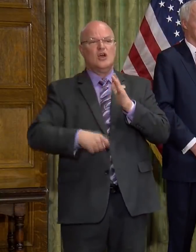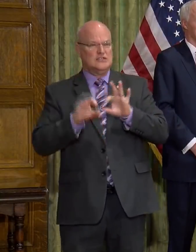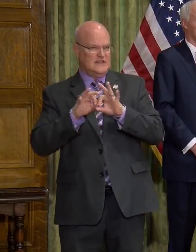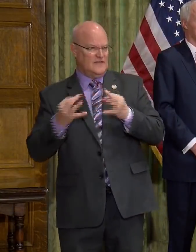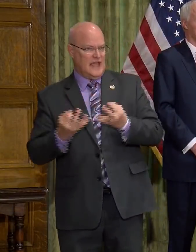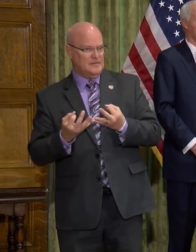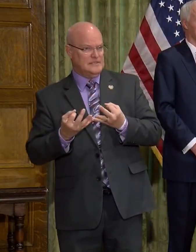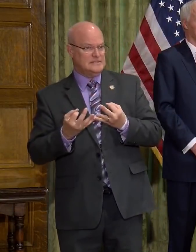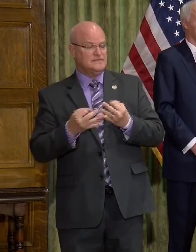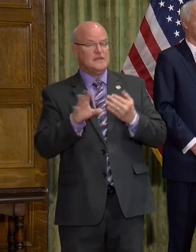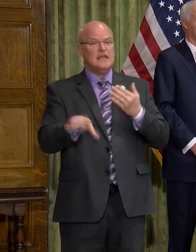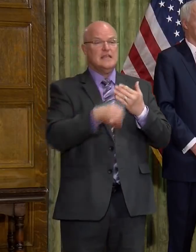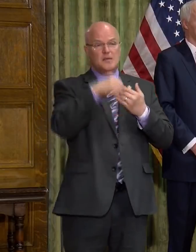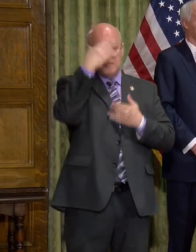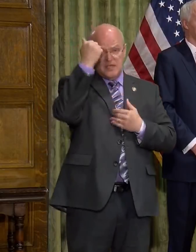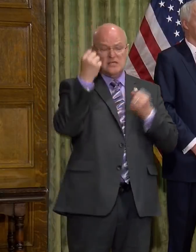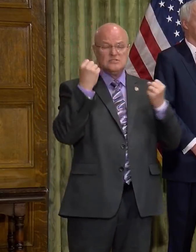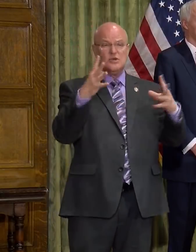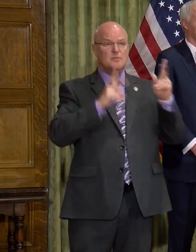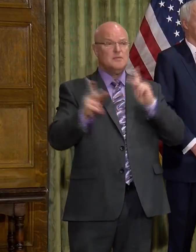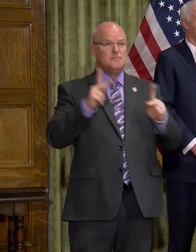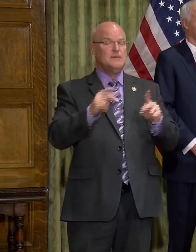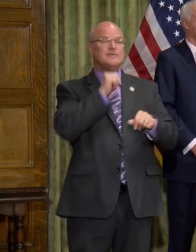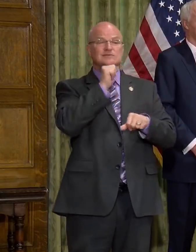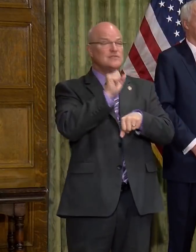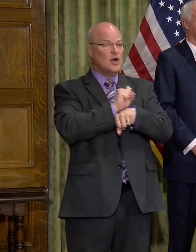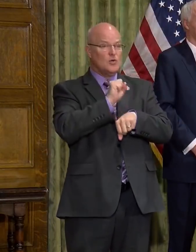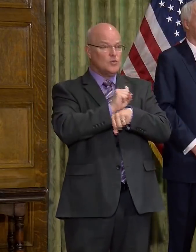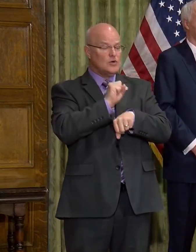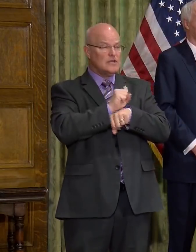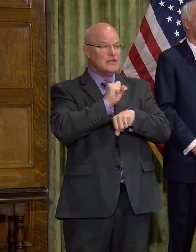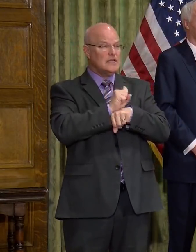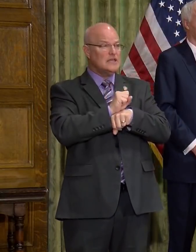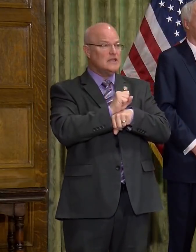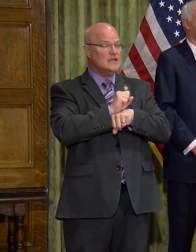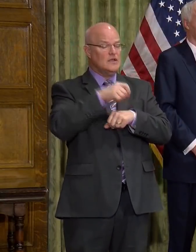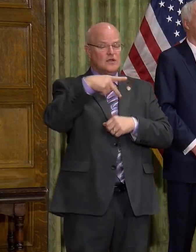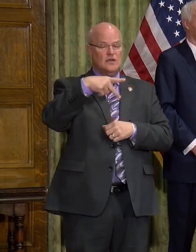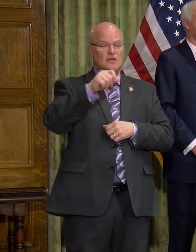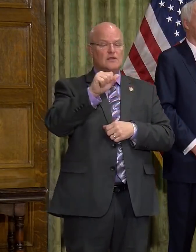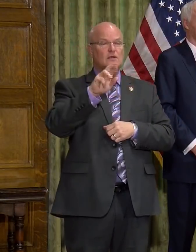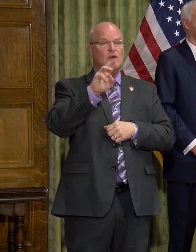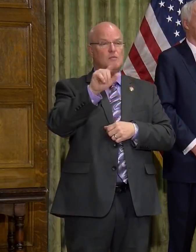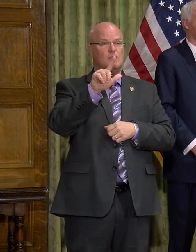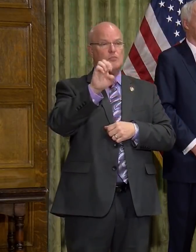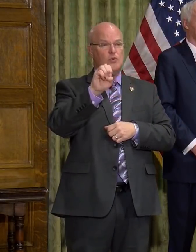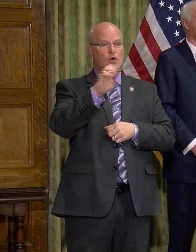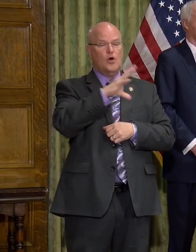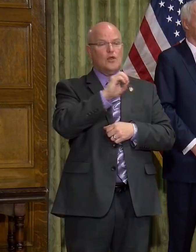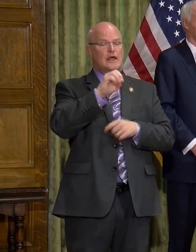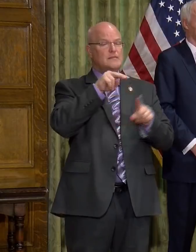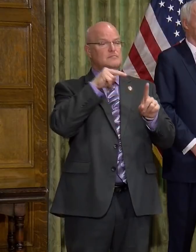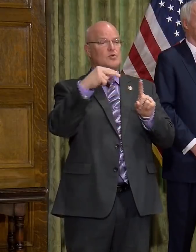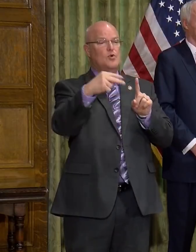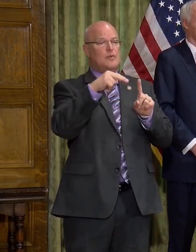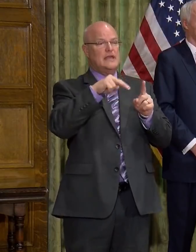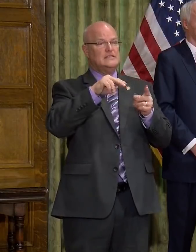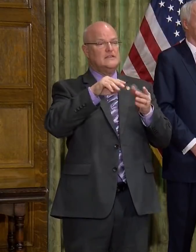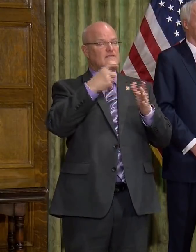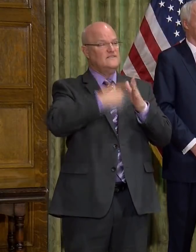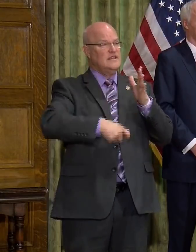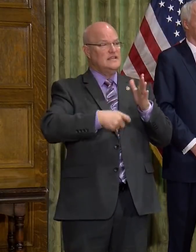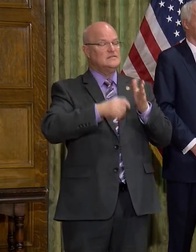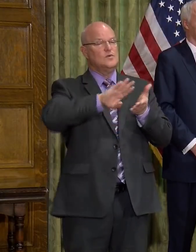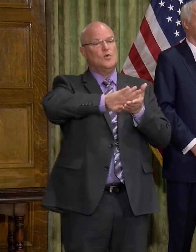families. In addition, because so many people are out of work, parole and probation fees were waived for the month of April.